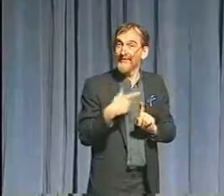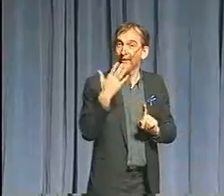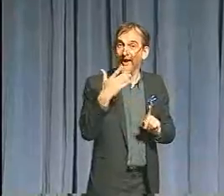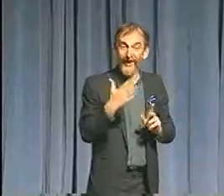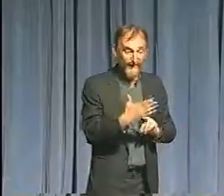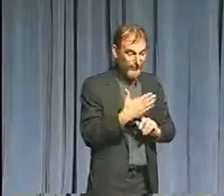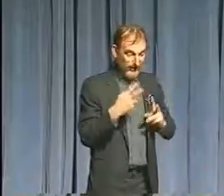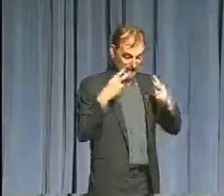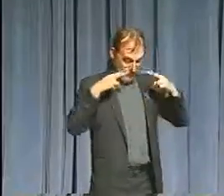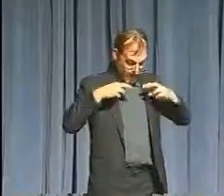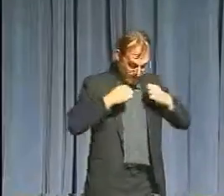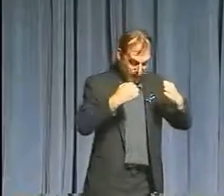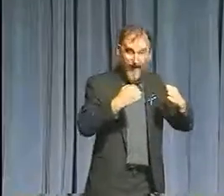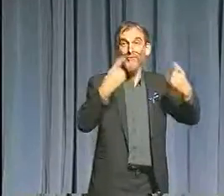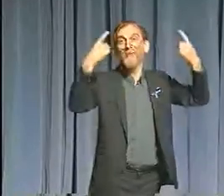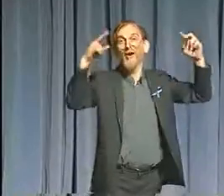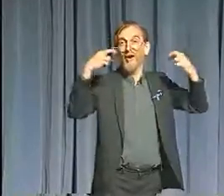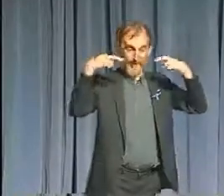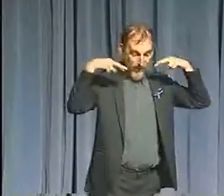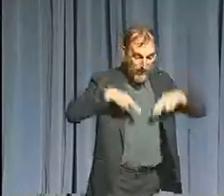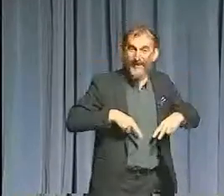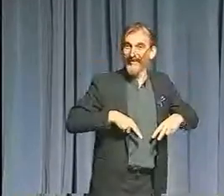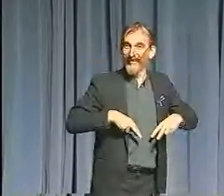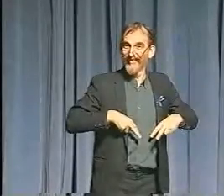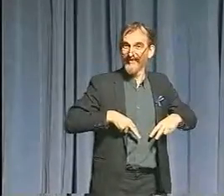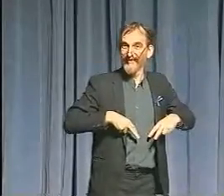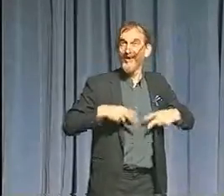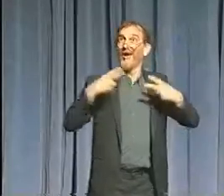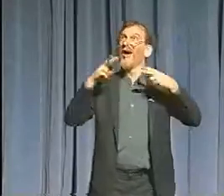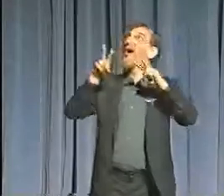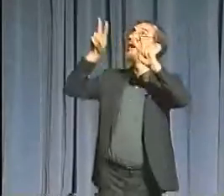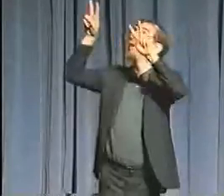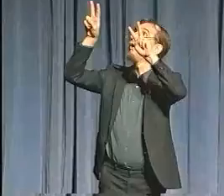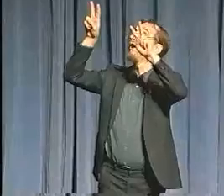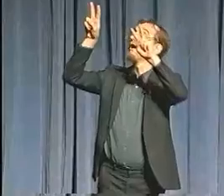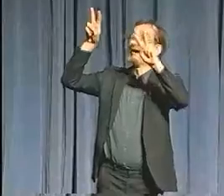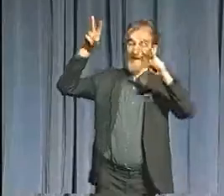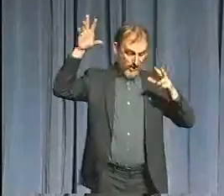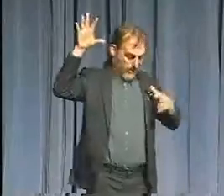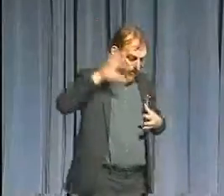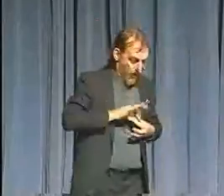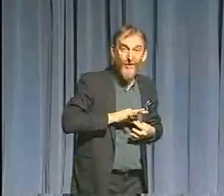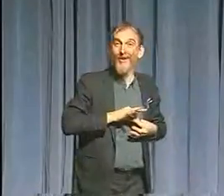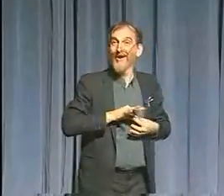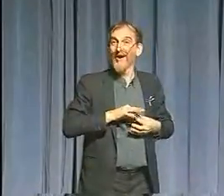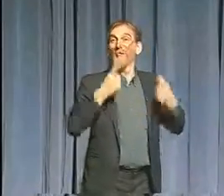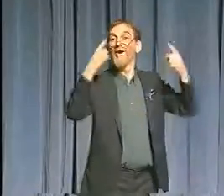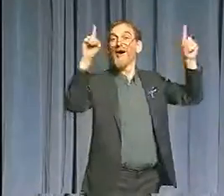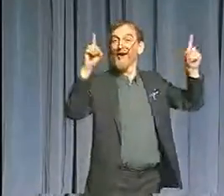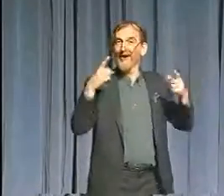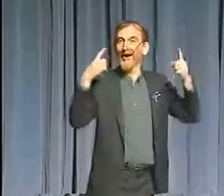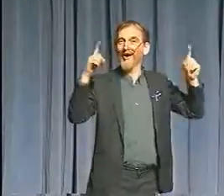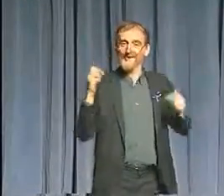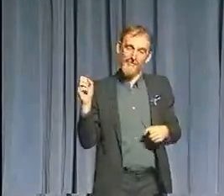Now, in one way, that's negative, and in another way, that's positive. We are finally taking the opportunity to look and see who